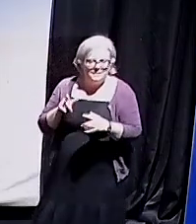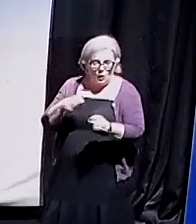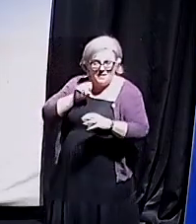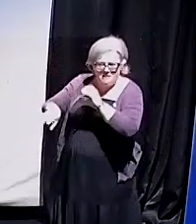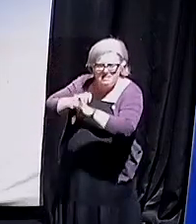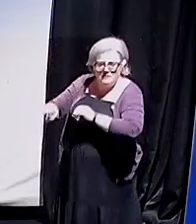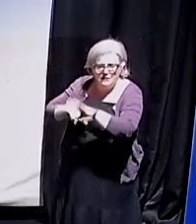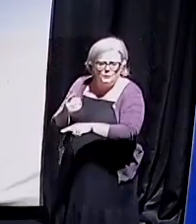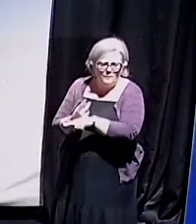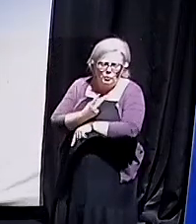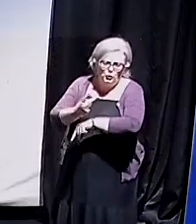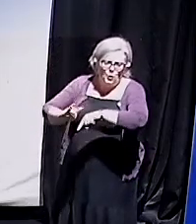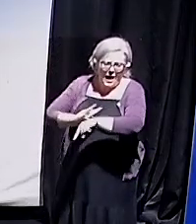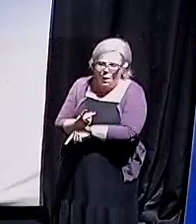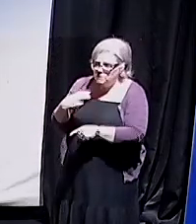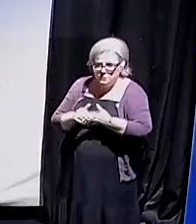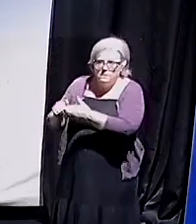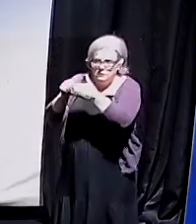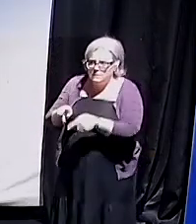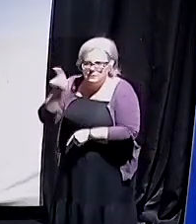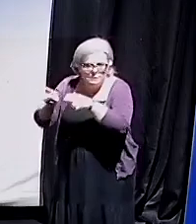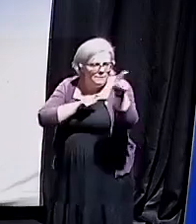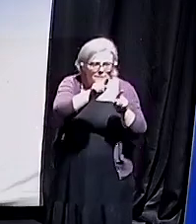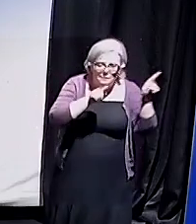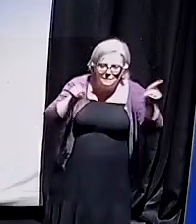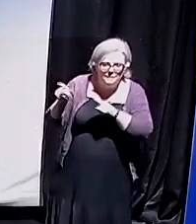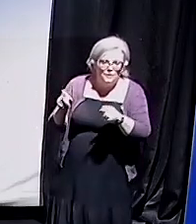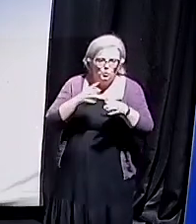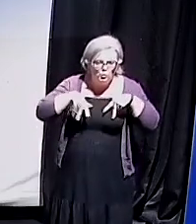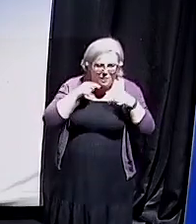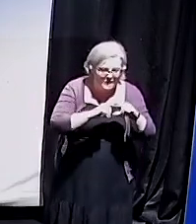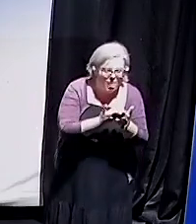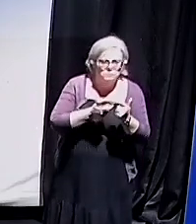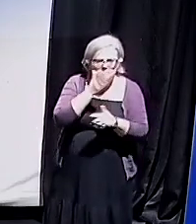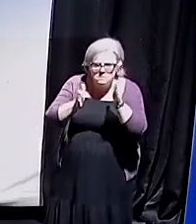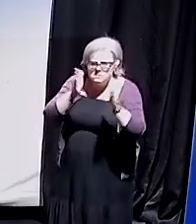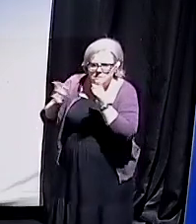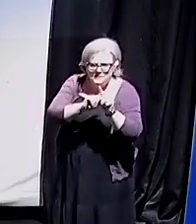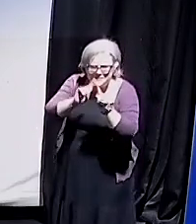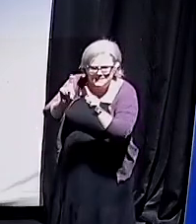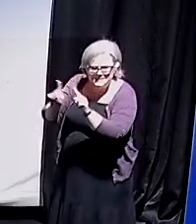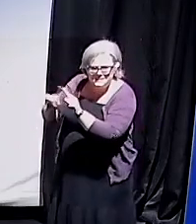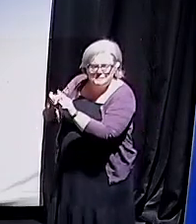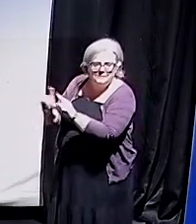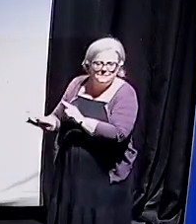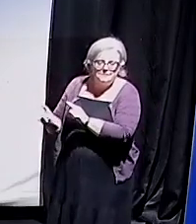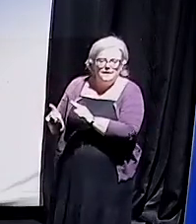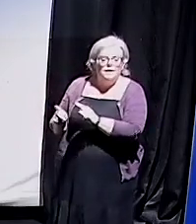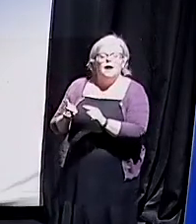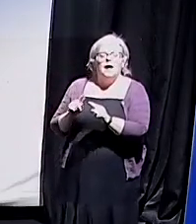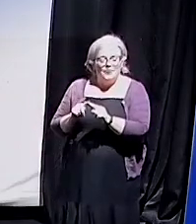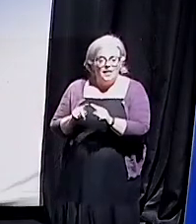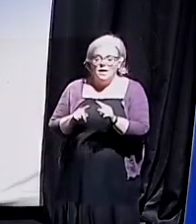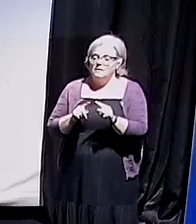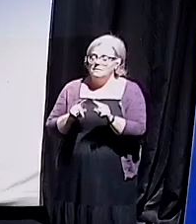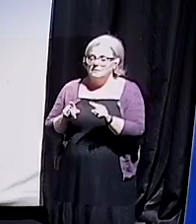Russell for about 2 hours, dragging him around all different classes. He saw jewellery classes, he found out all of the different things we were doing. And then as he kind